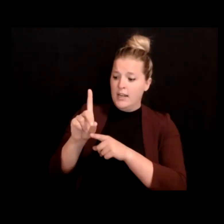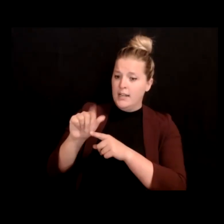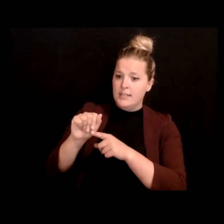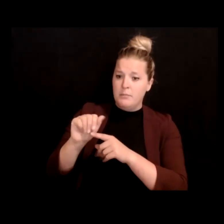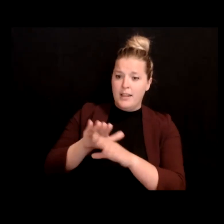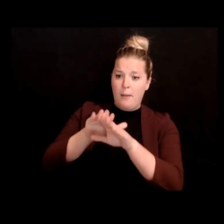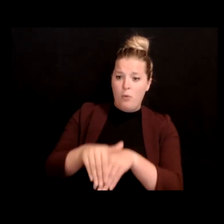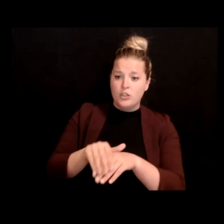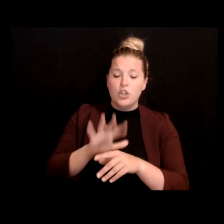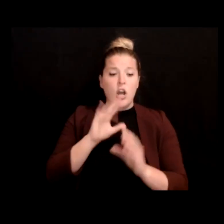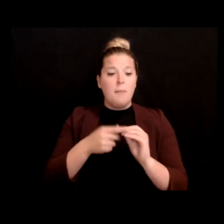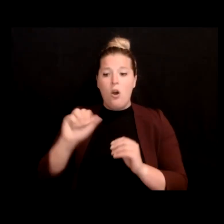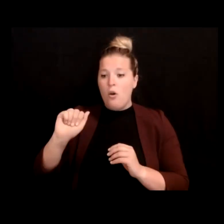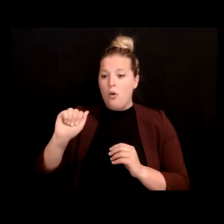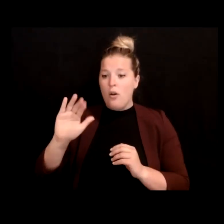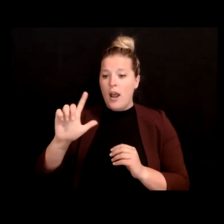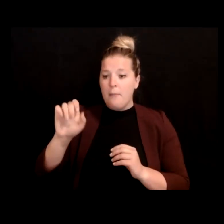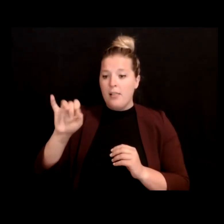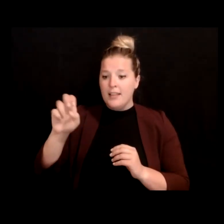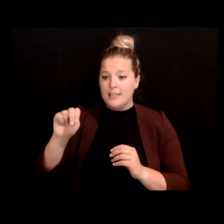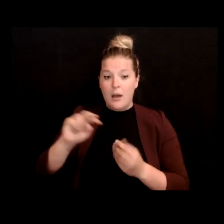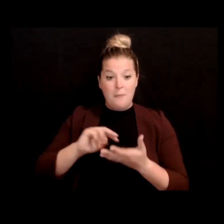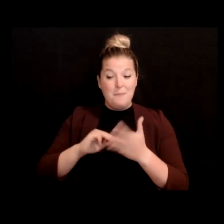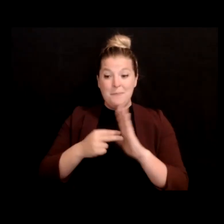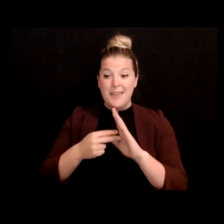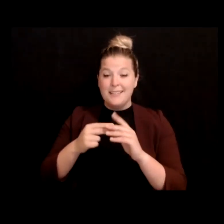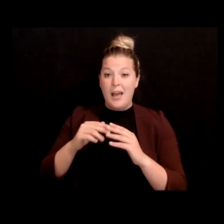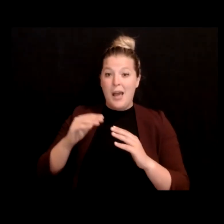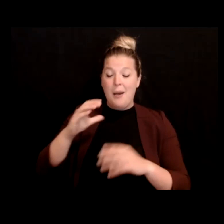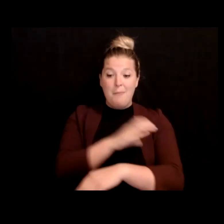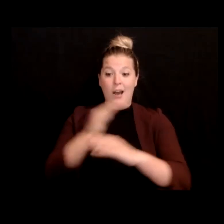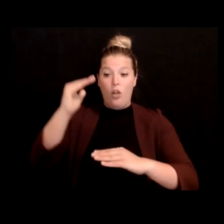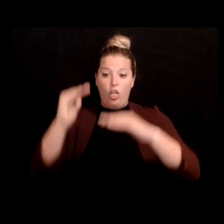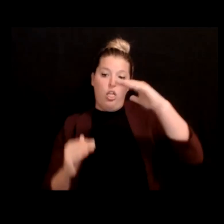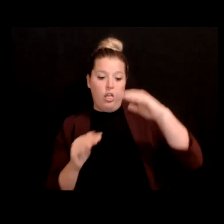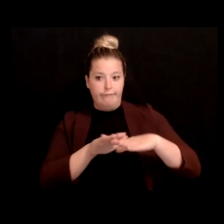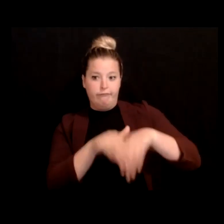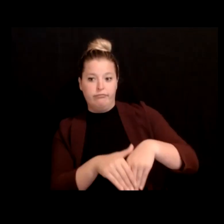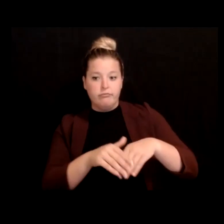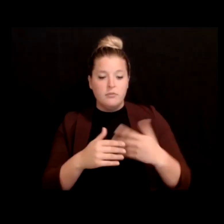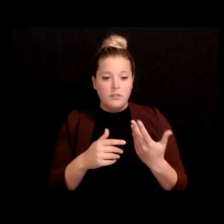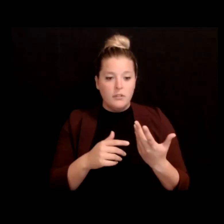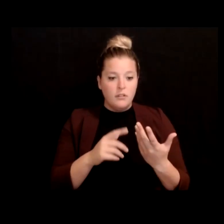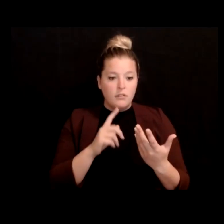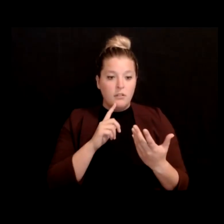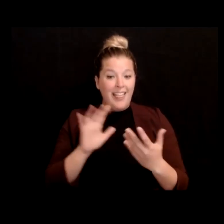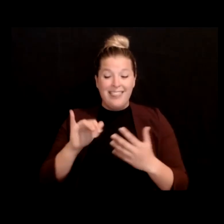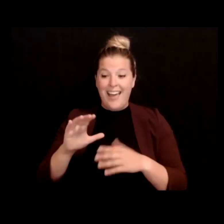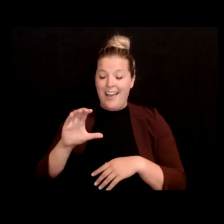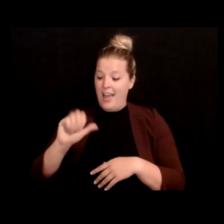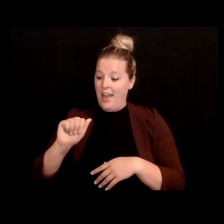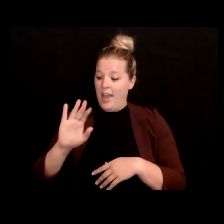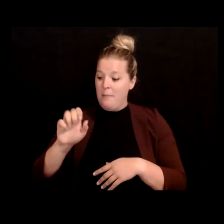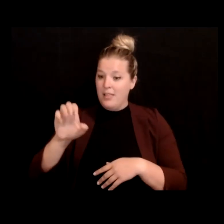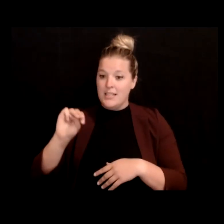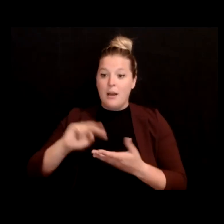about ableism, the system of power differentials and power relations that teaches us that only some body minds are